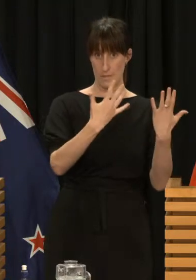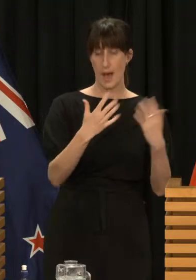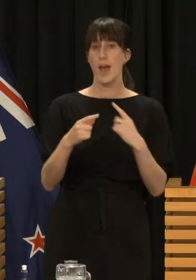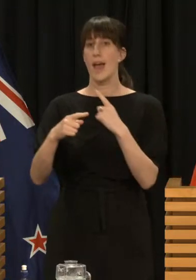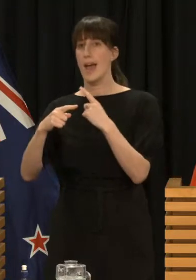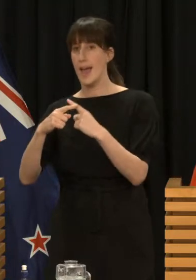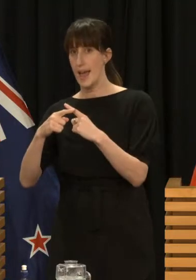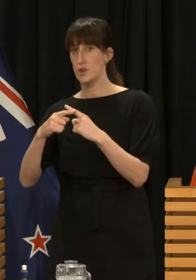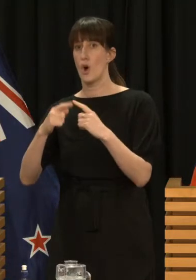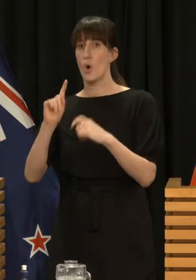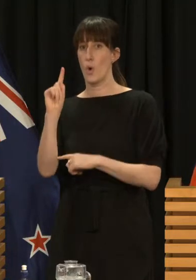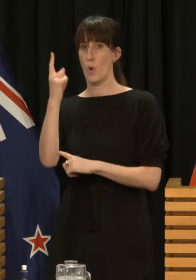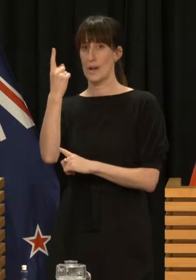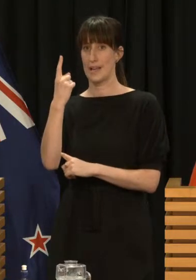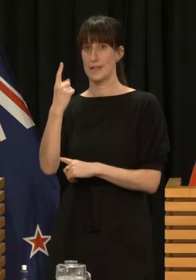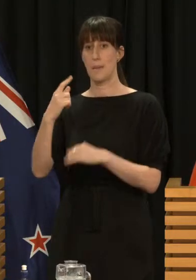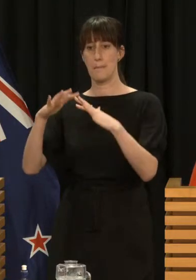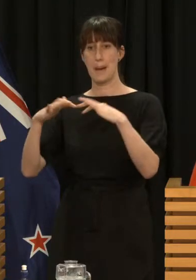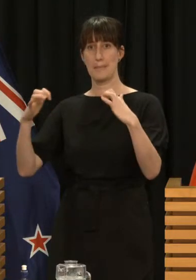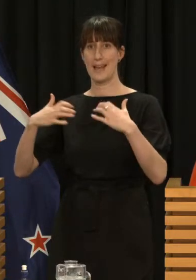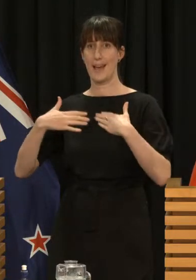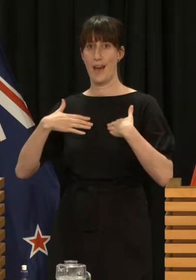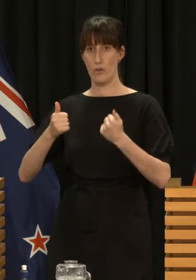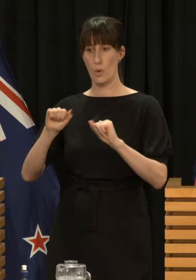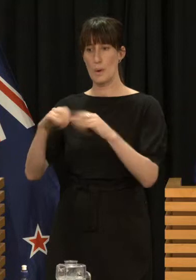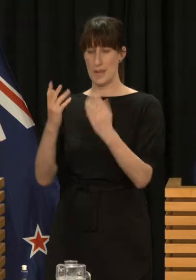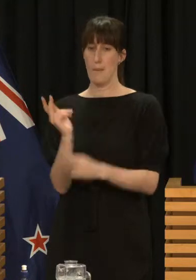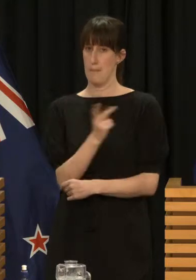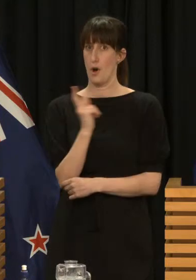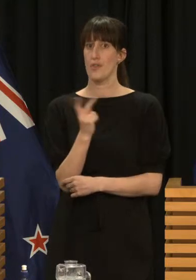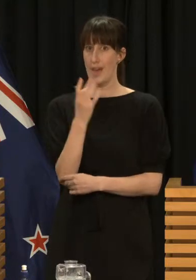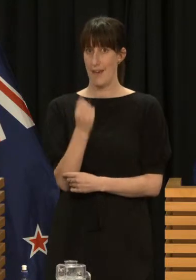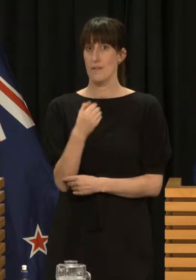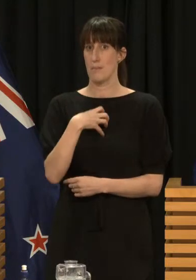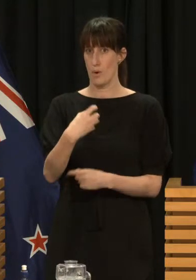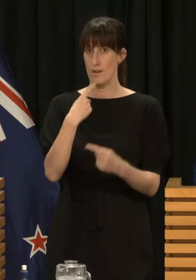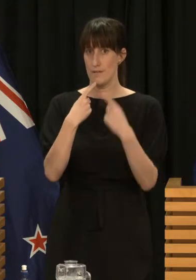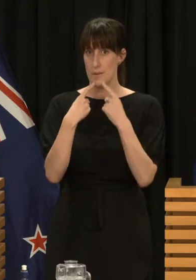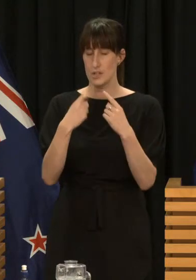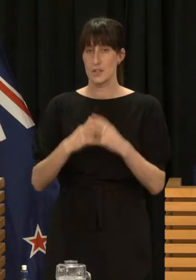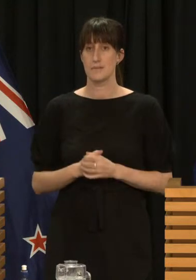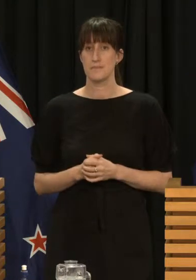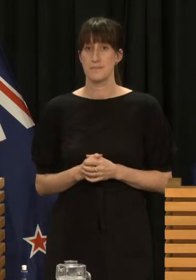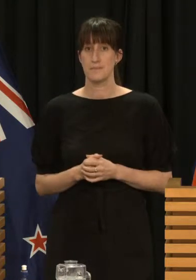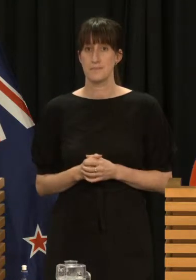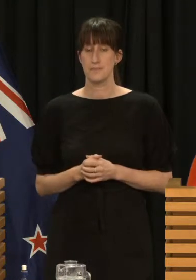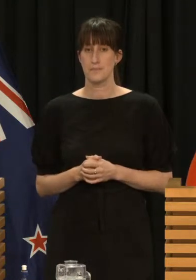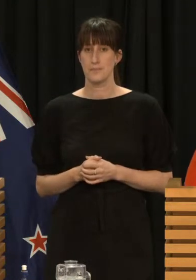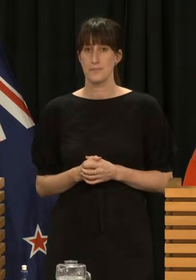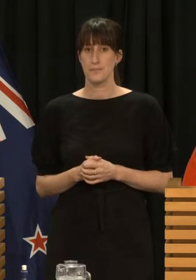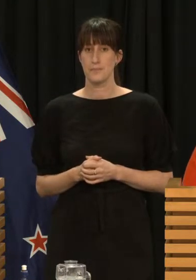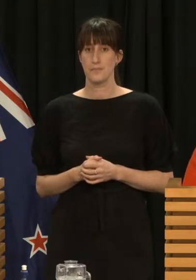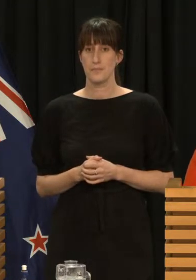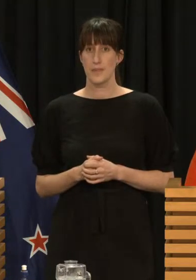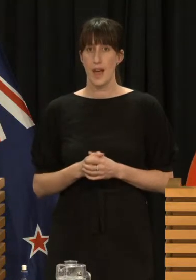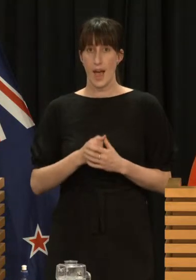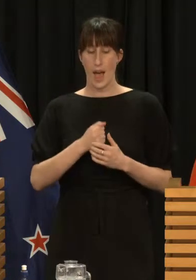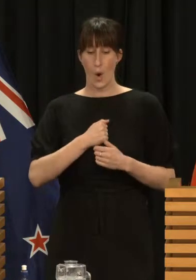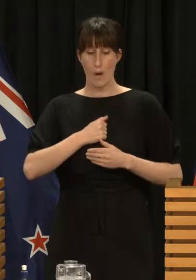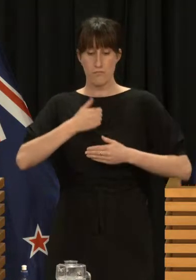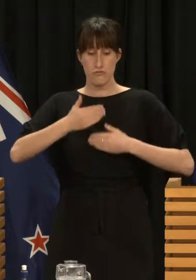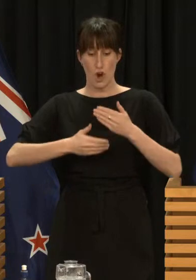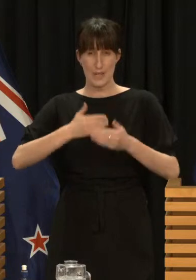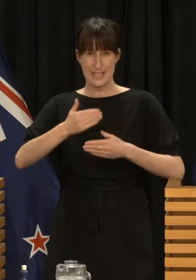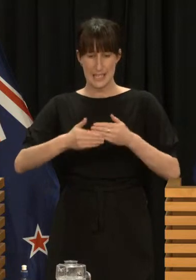Centre website. We are implementing an enhanced surveillance process which